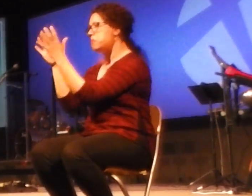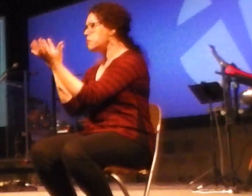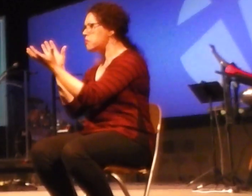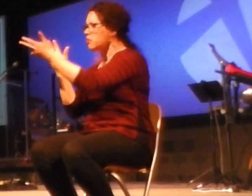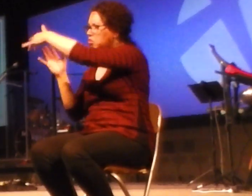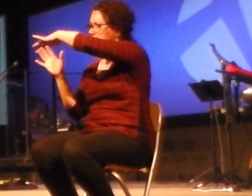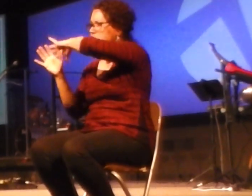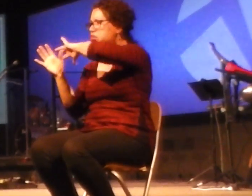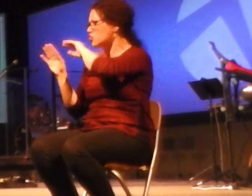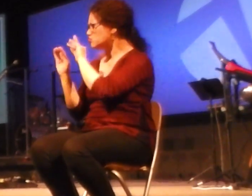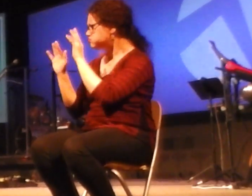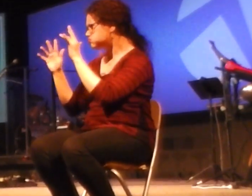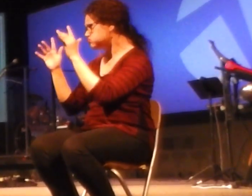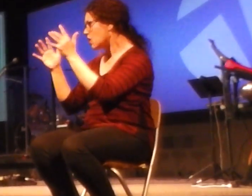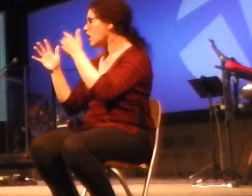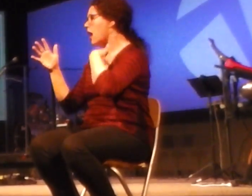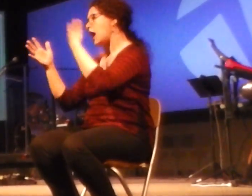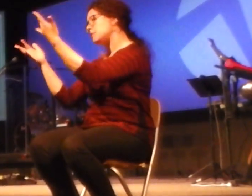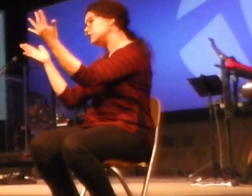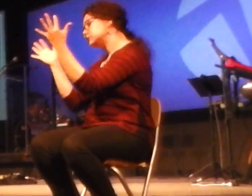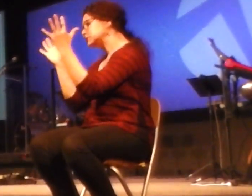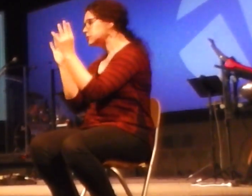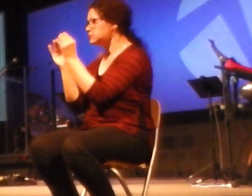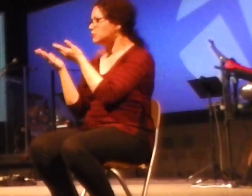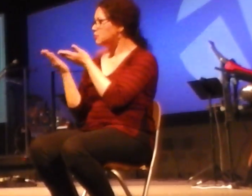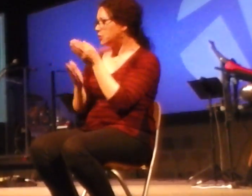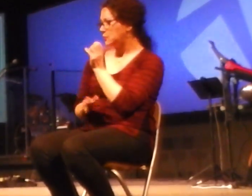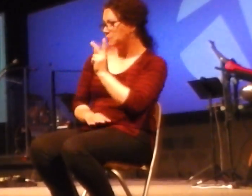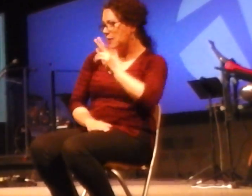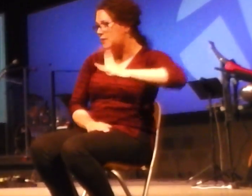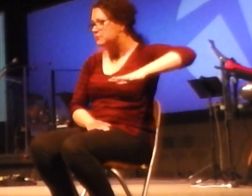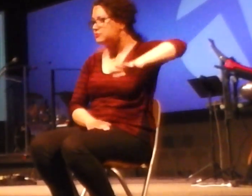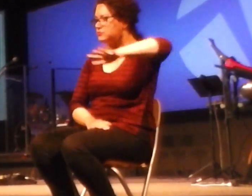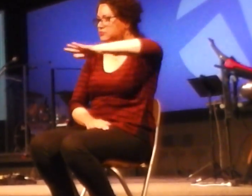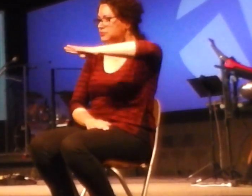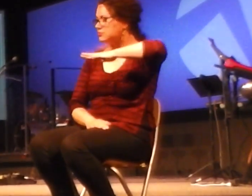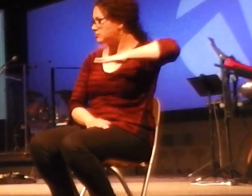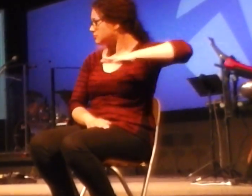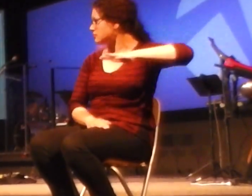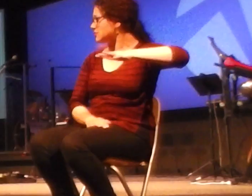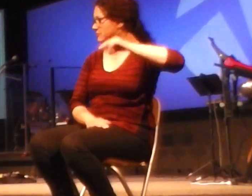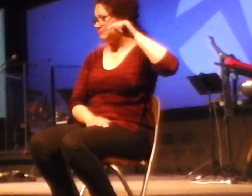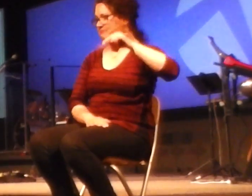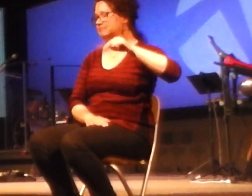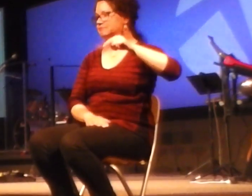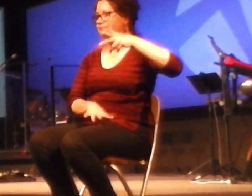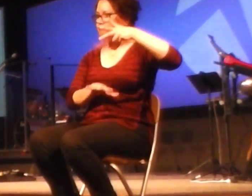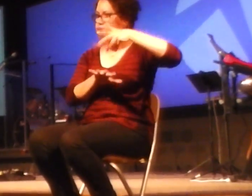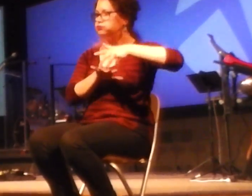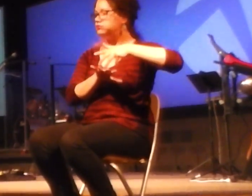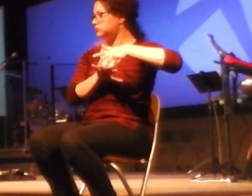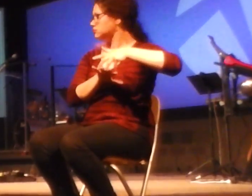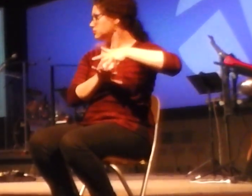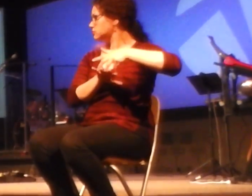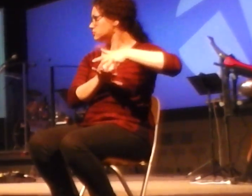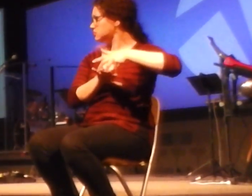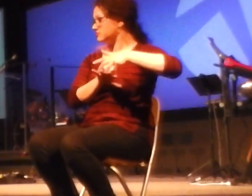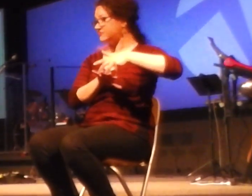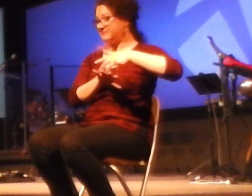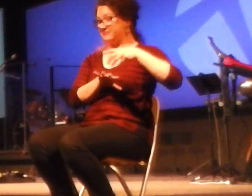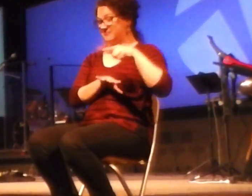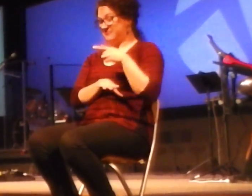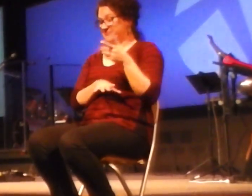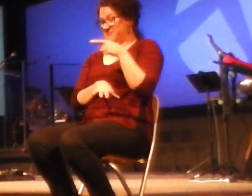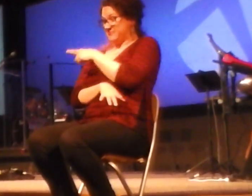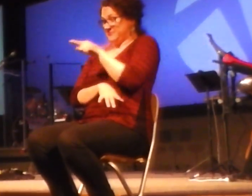I have banished you, declares the Lord, and will bring you back to the place from which I carried you into